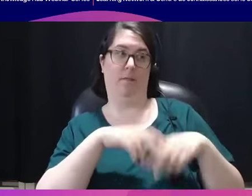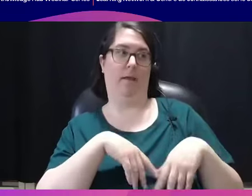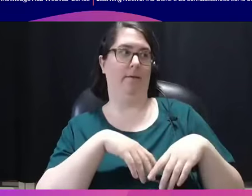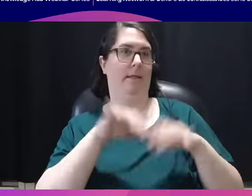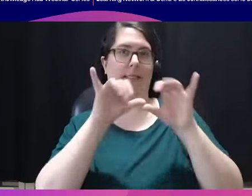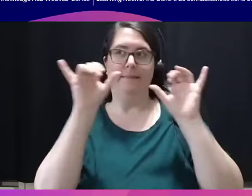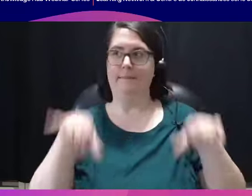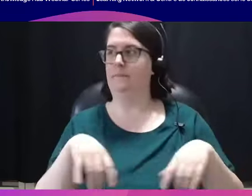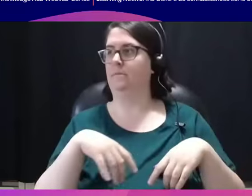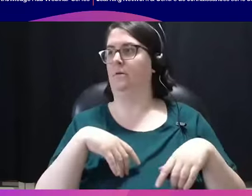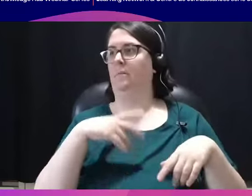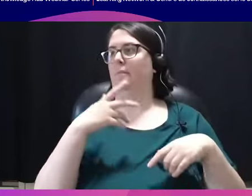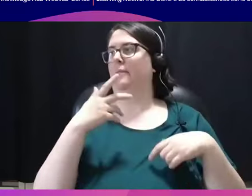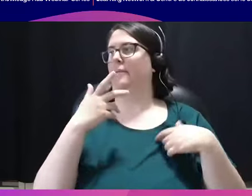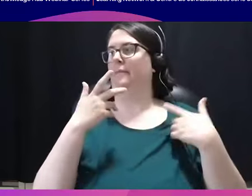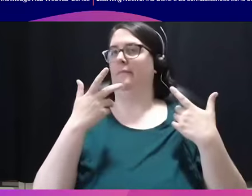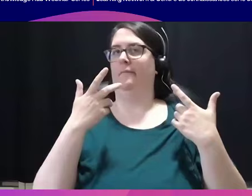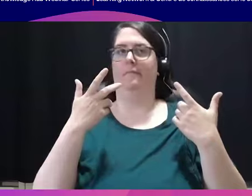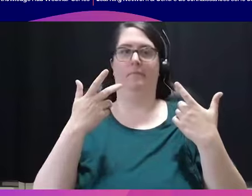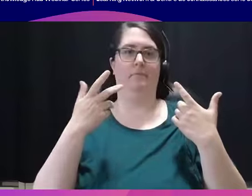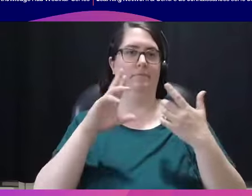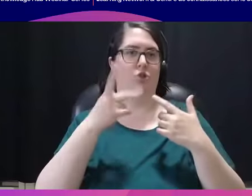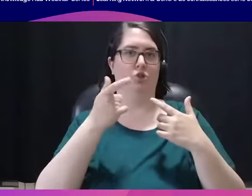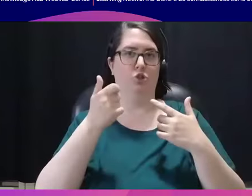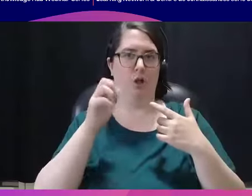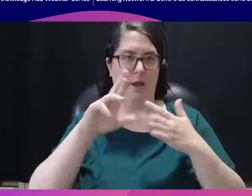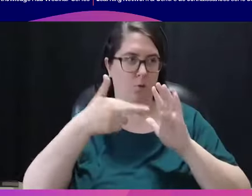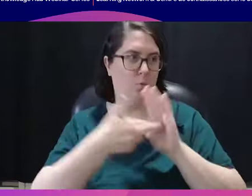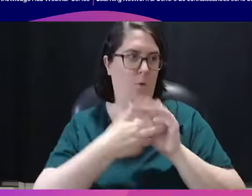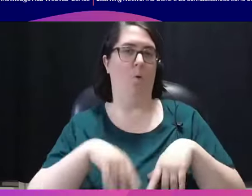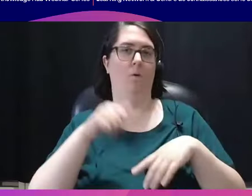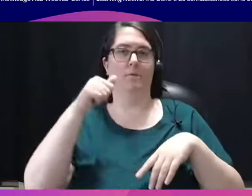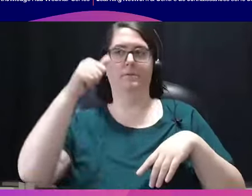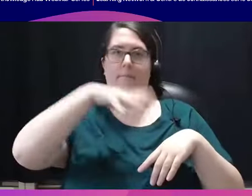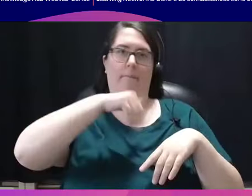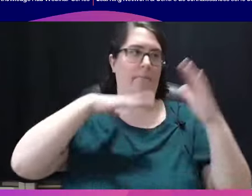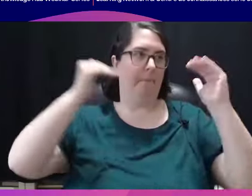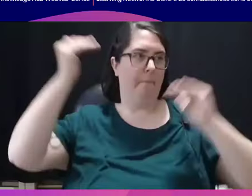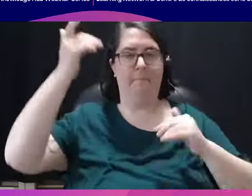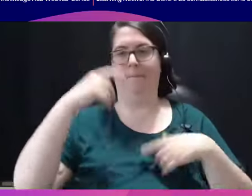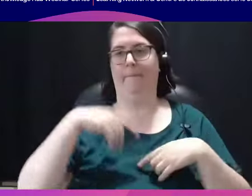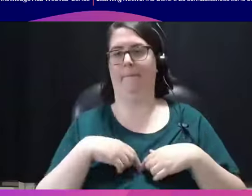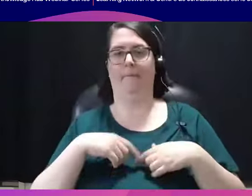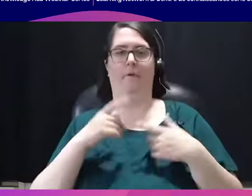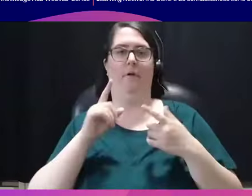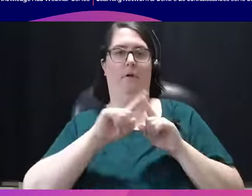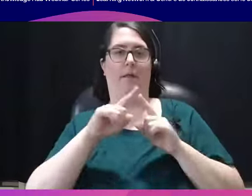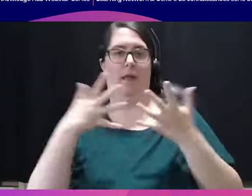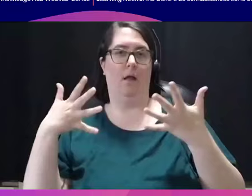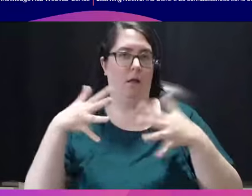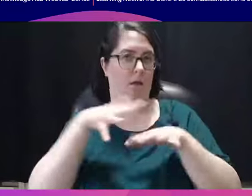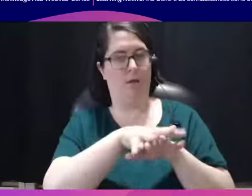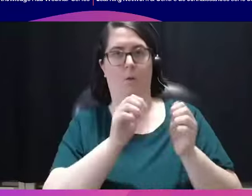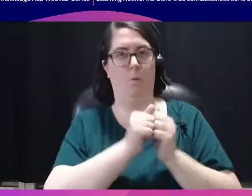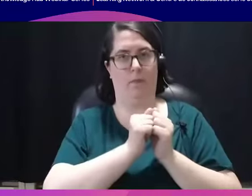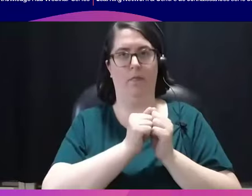patriarchy, like gender roles, misogyny, and norms of masculinity these things seep into clinical